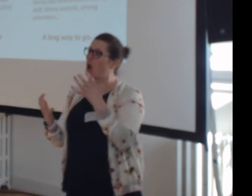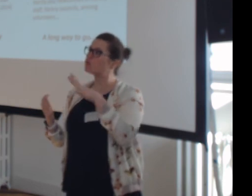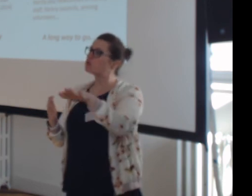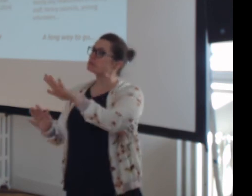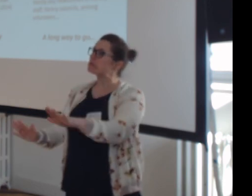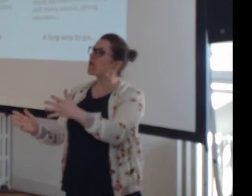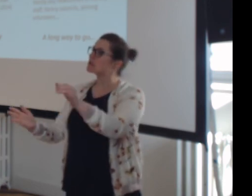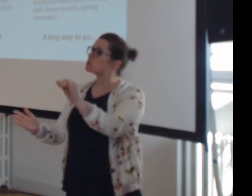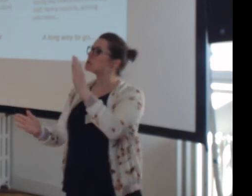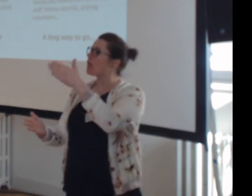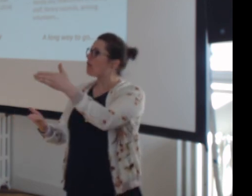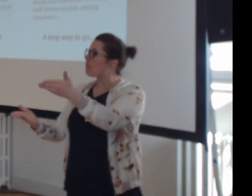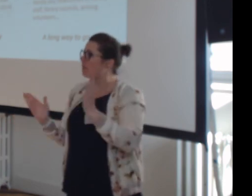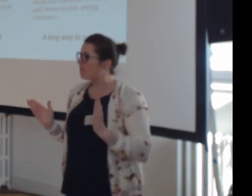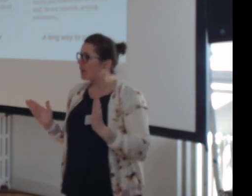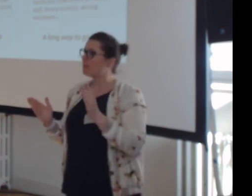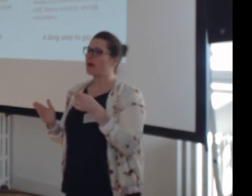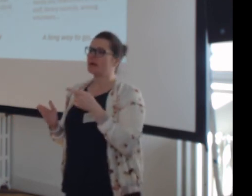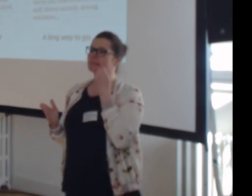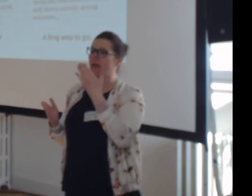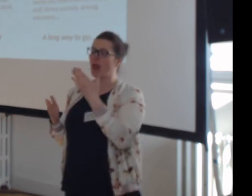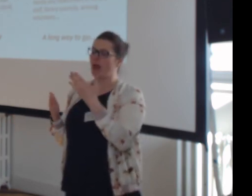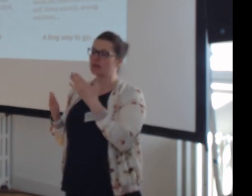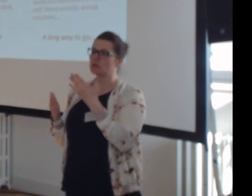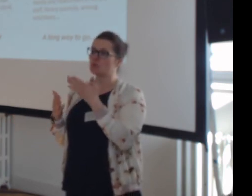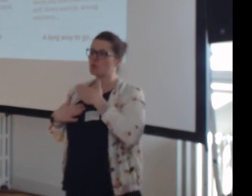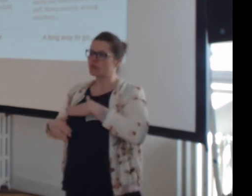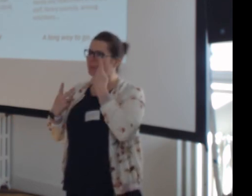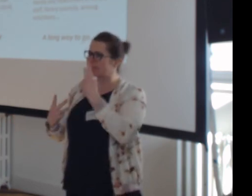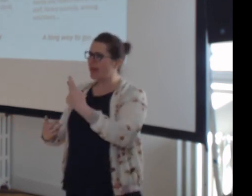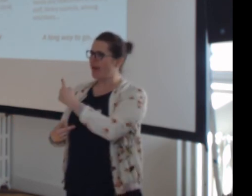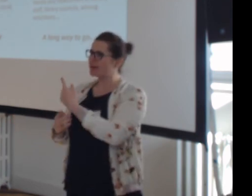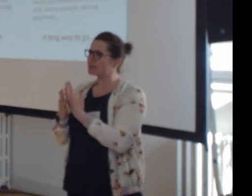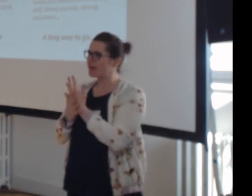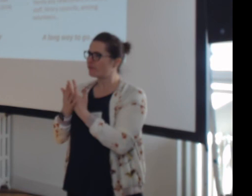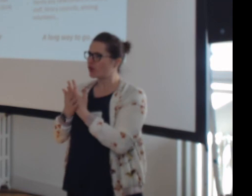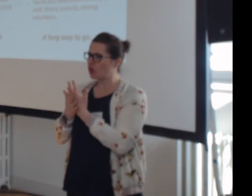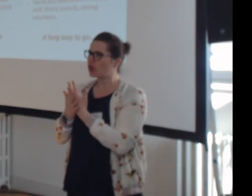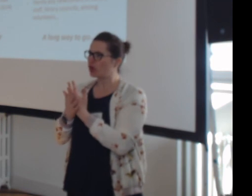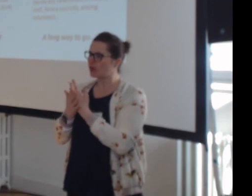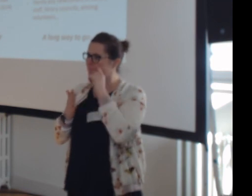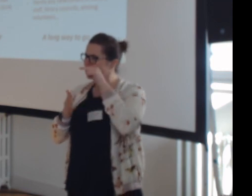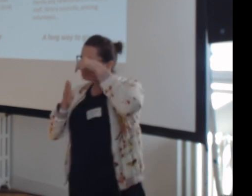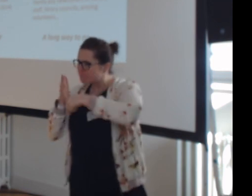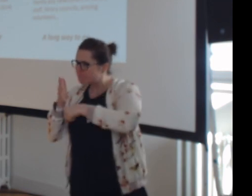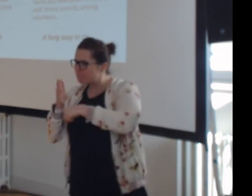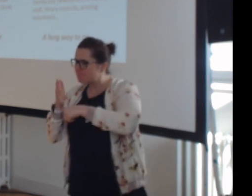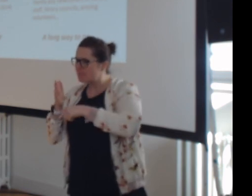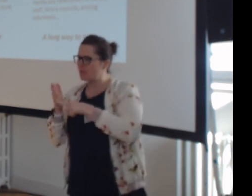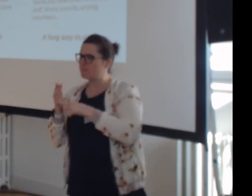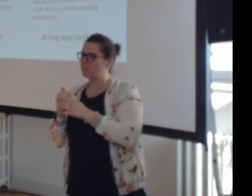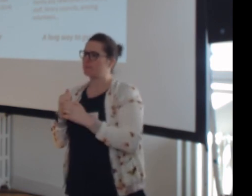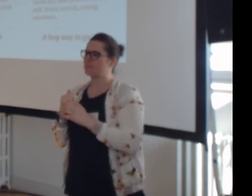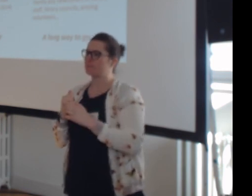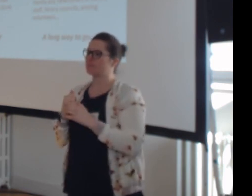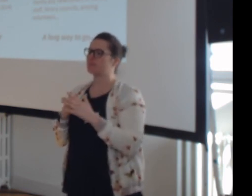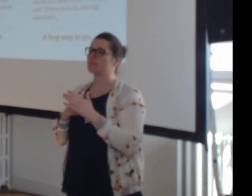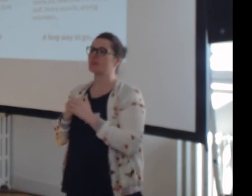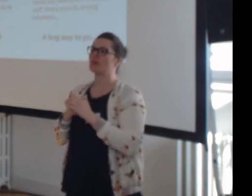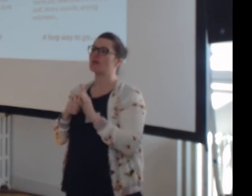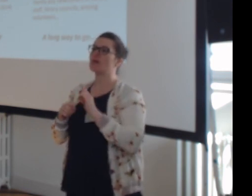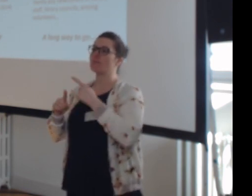be. But if you have a closer look at this figure, we see that once you